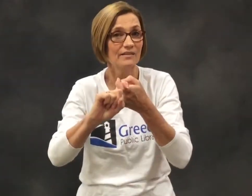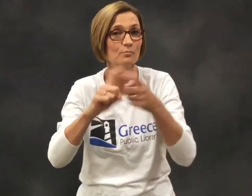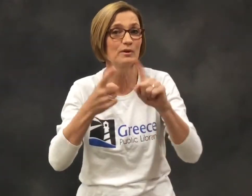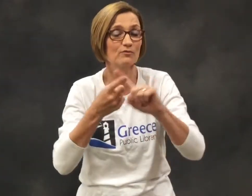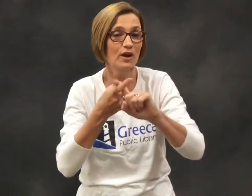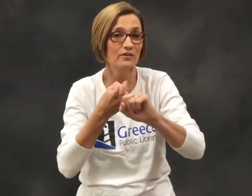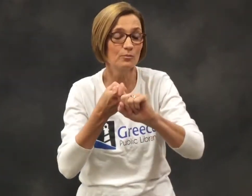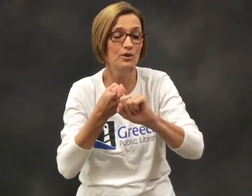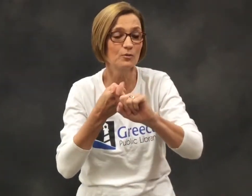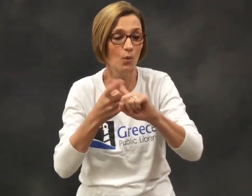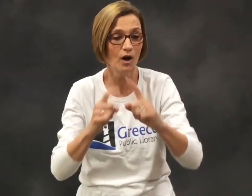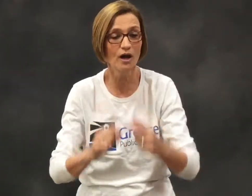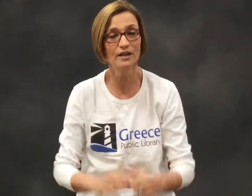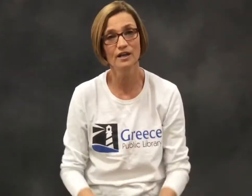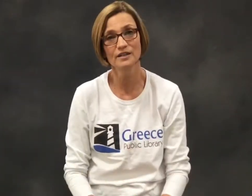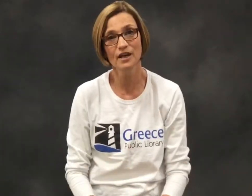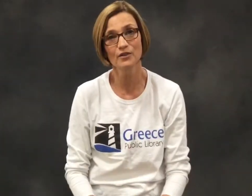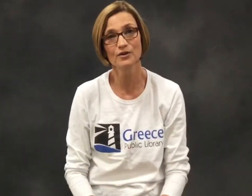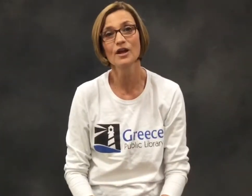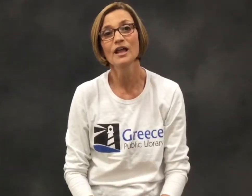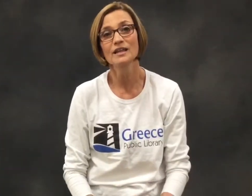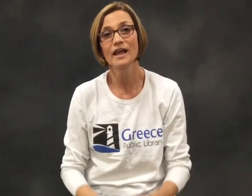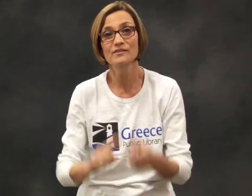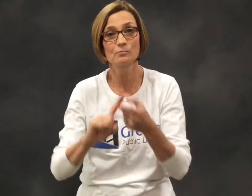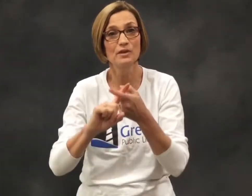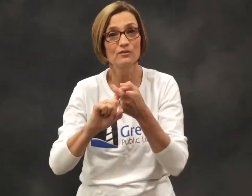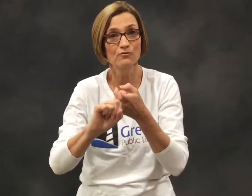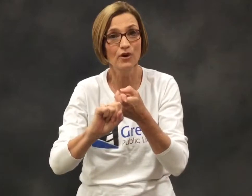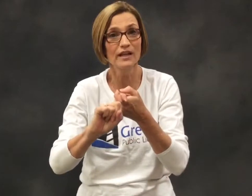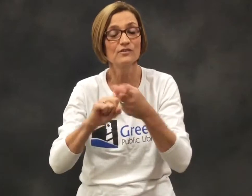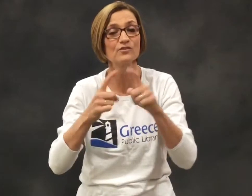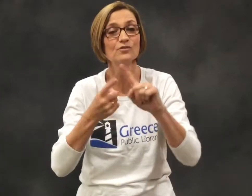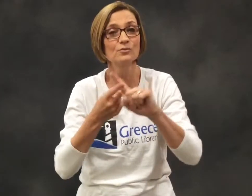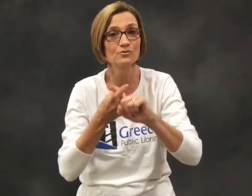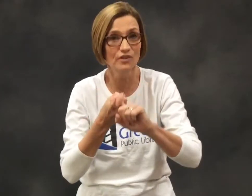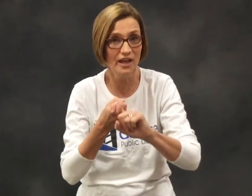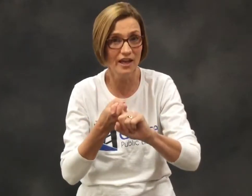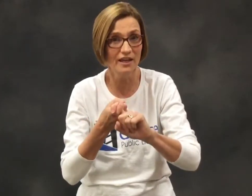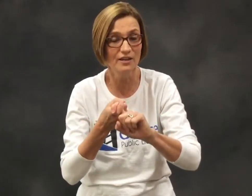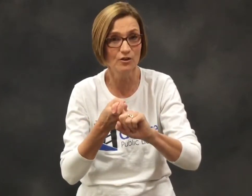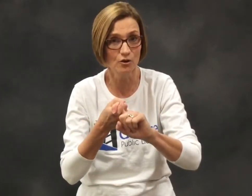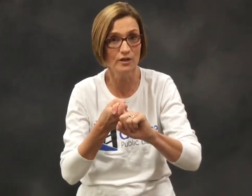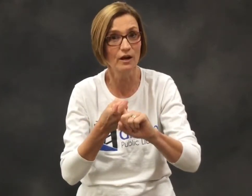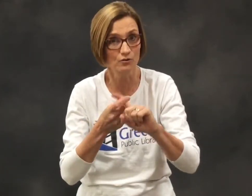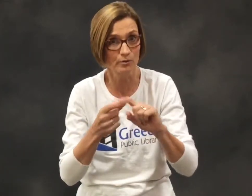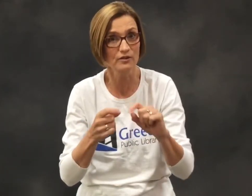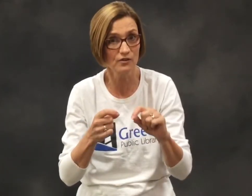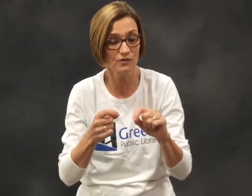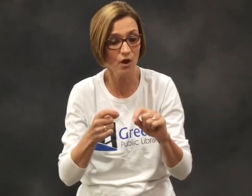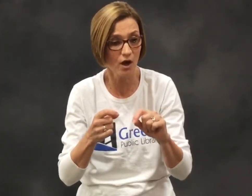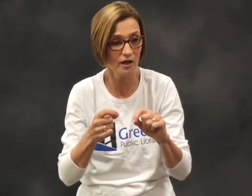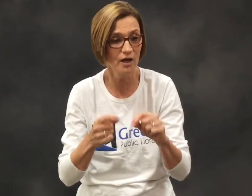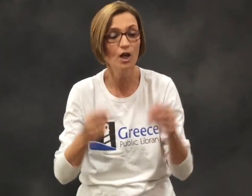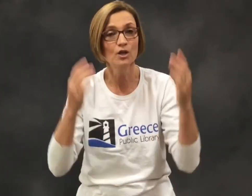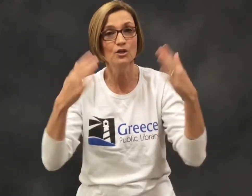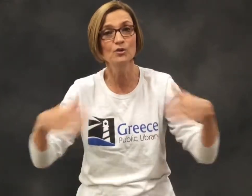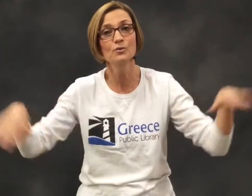be friends with one another. Let's be friends today. Good, now direct the song. You